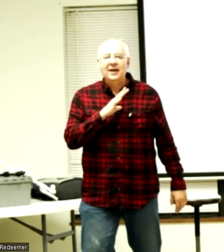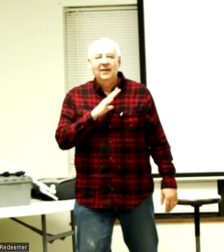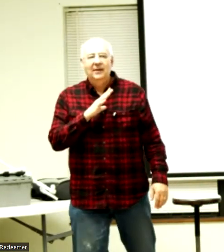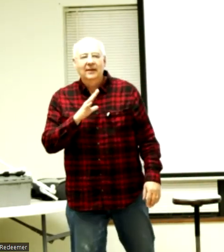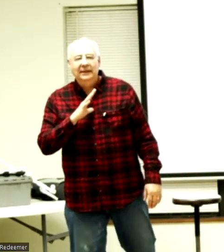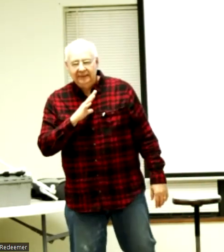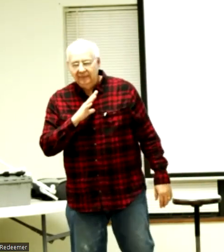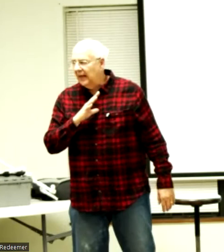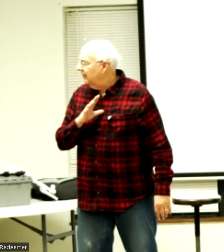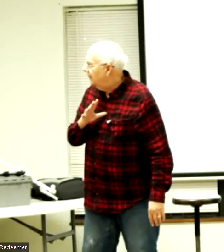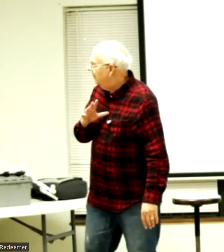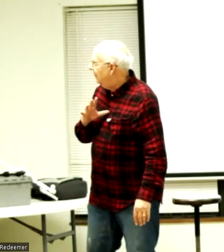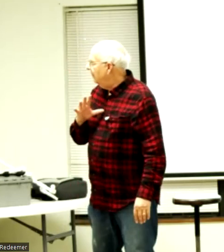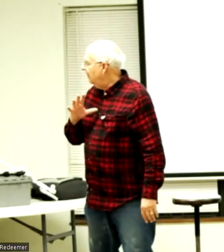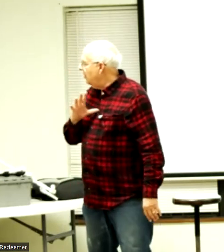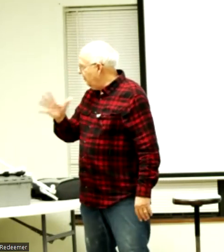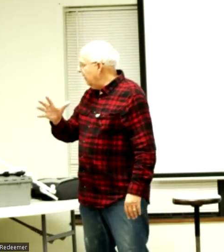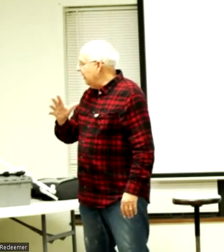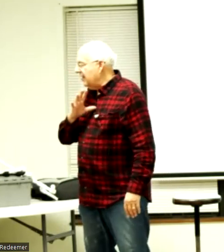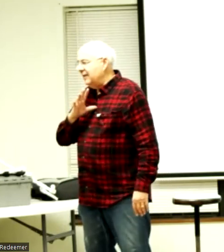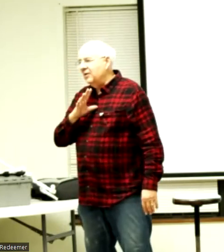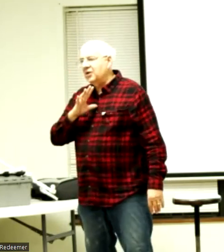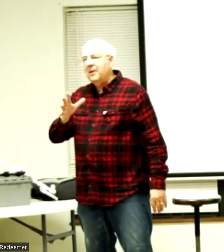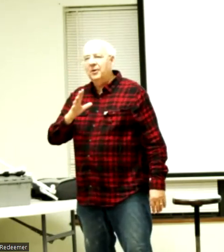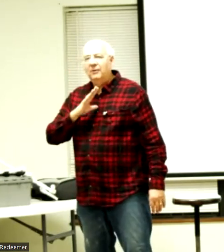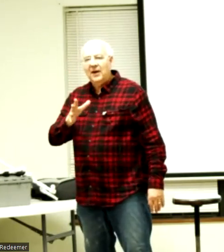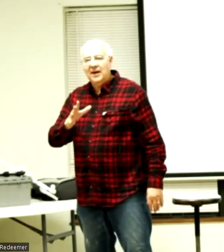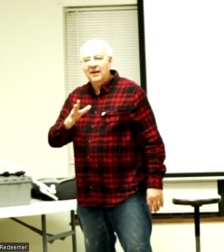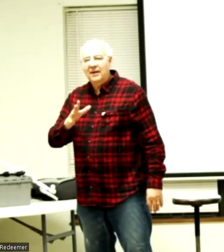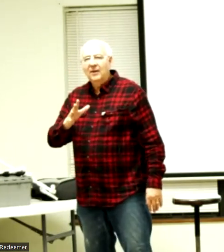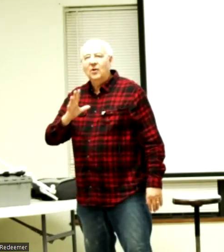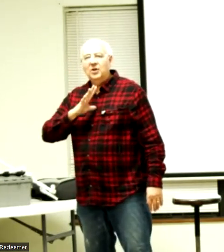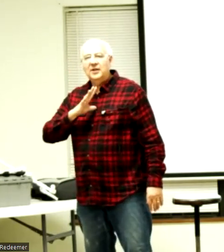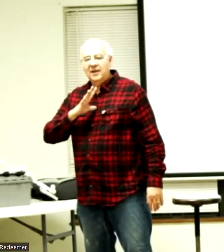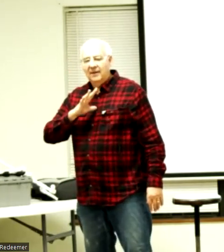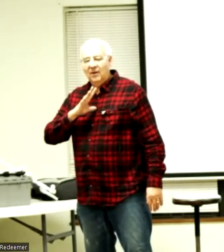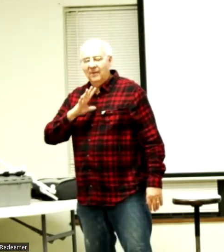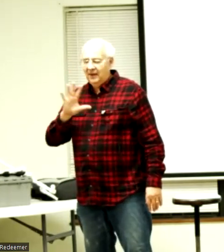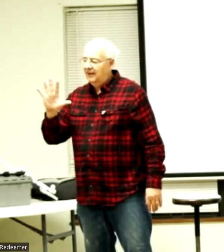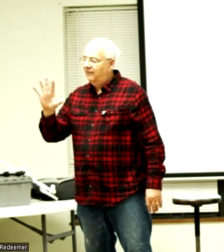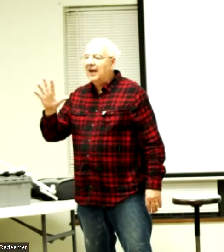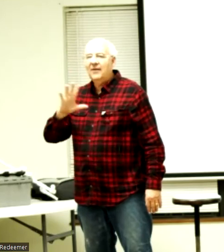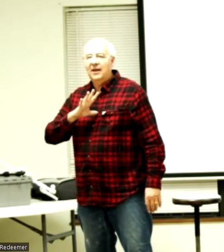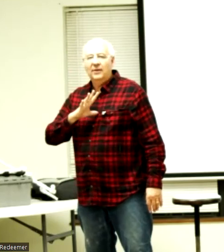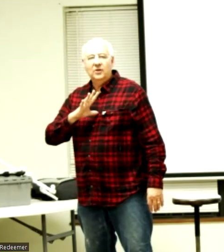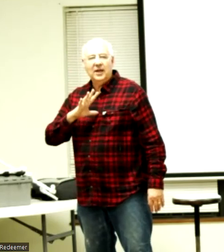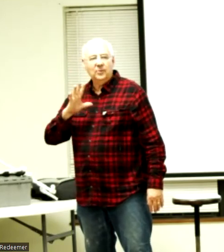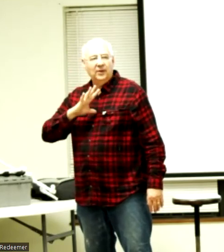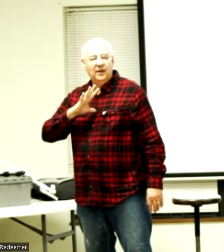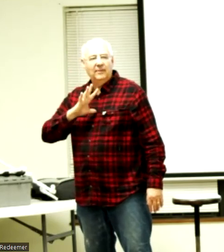Fine. Now you'll see people do fine, or just the 5 hand on the chest with the thumb and